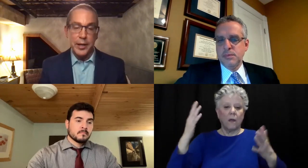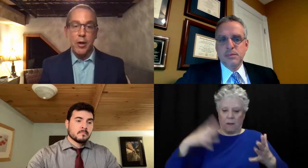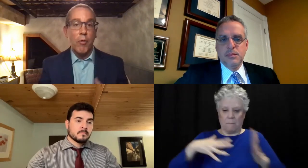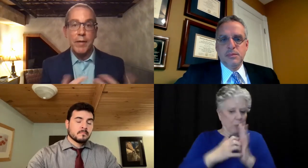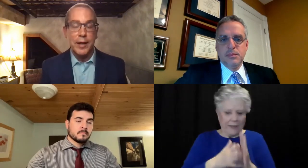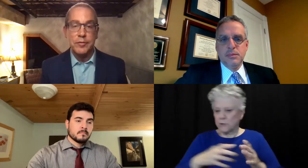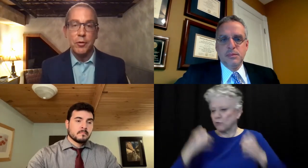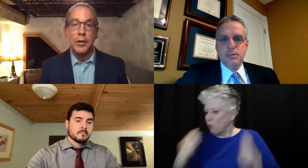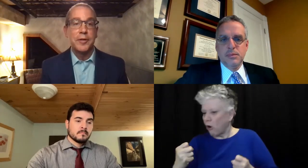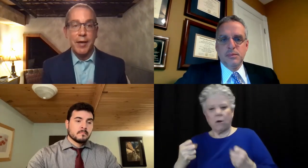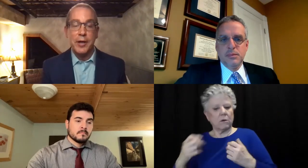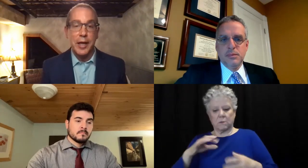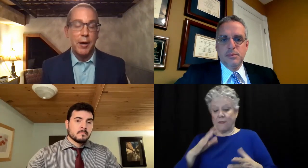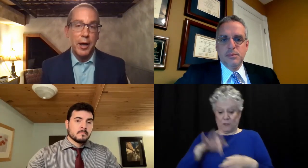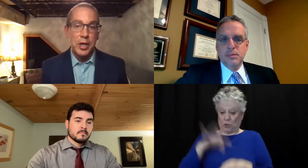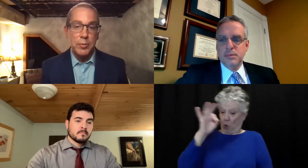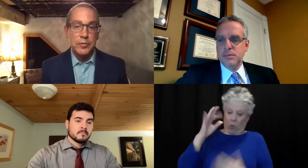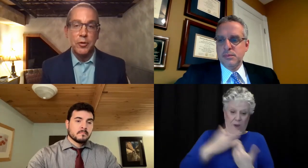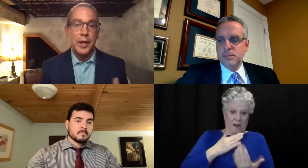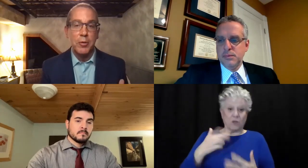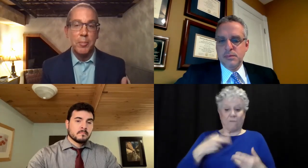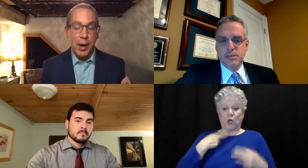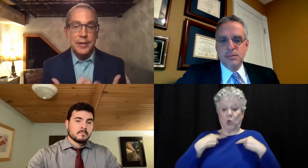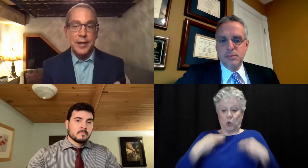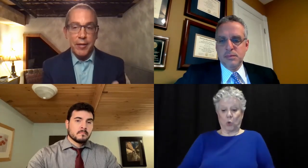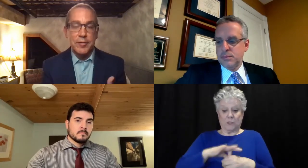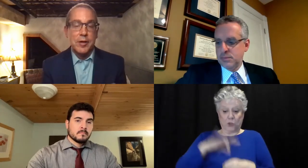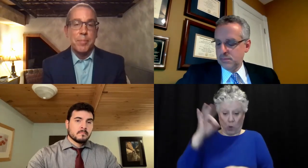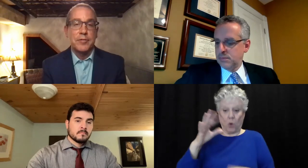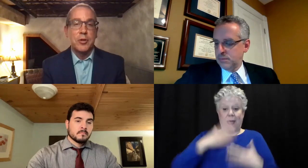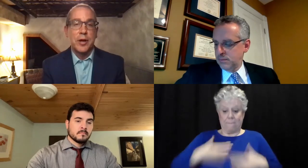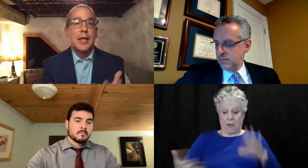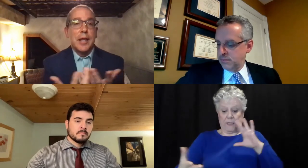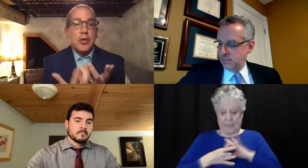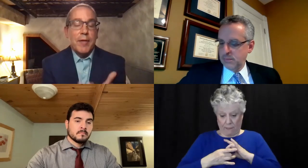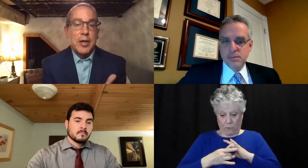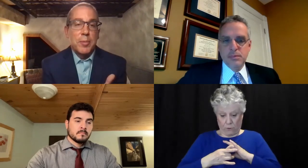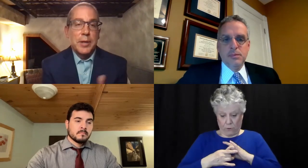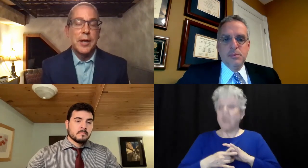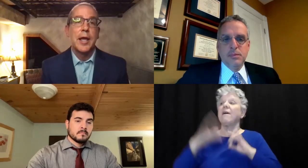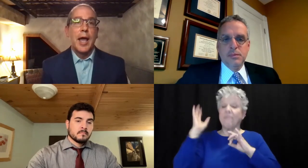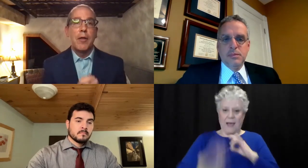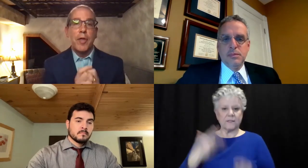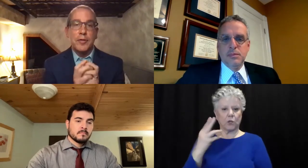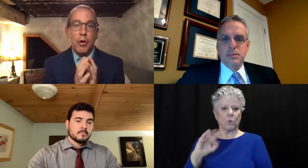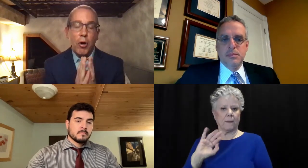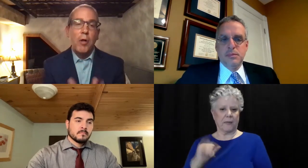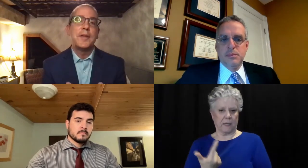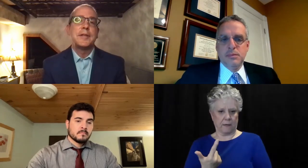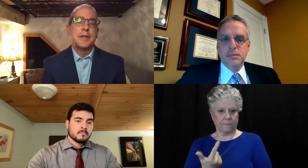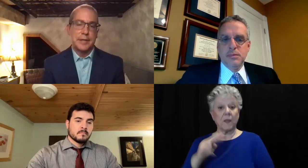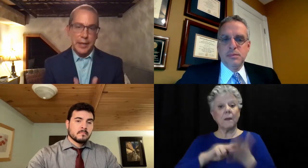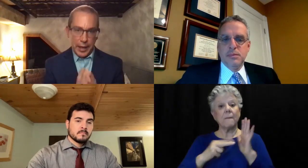that body or of that soul. To have a human soul and a human body together as a composite unity, you have a human being, and thus